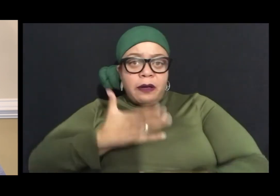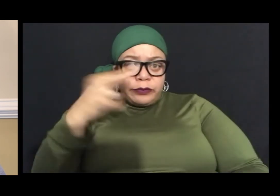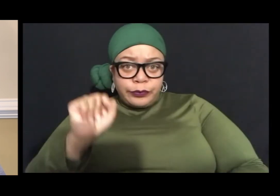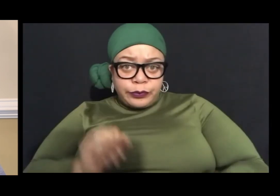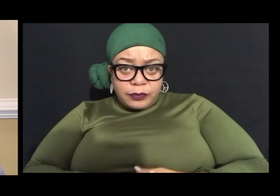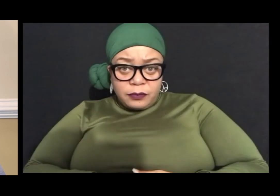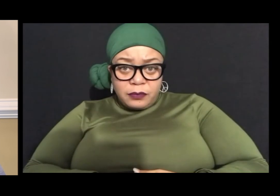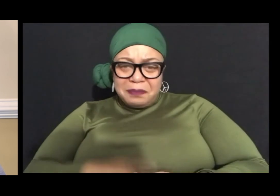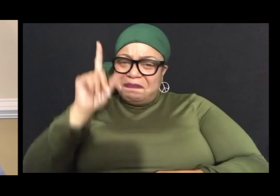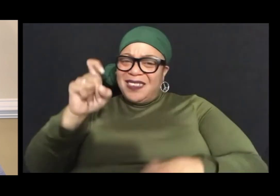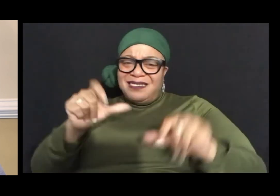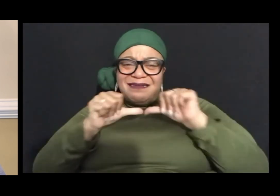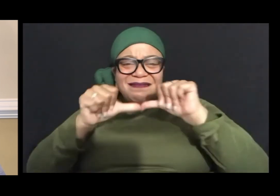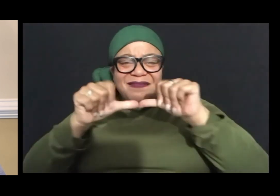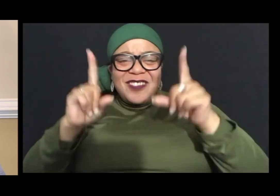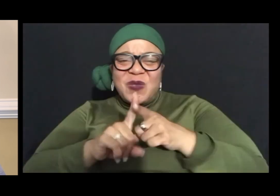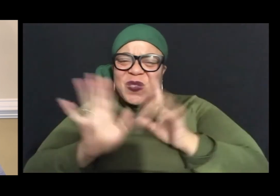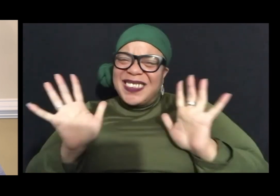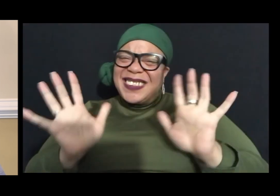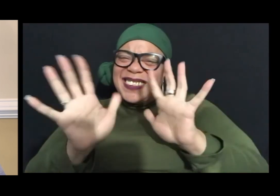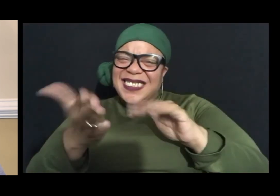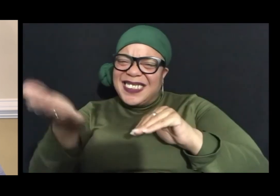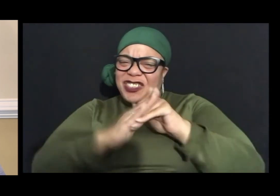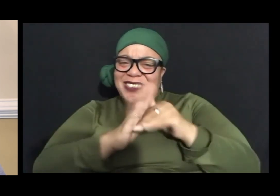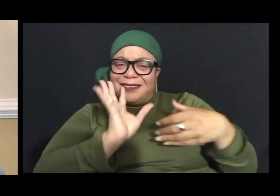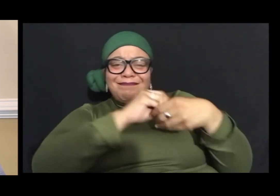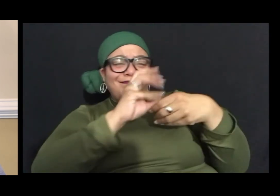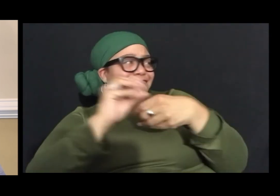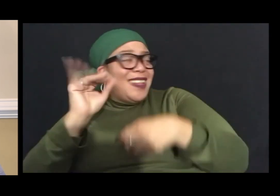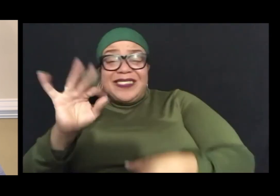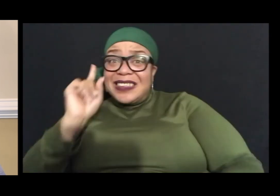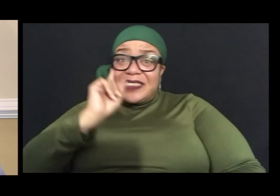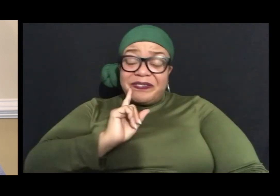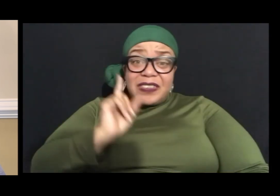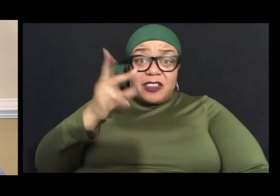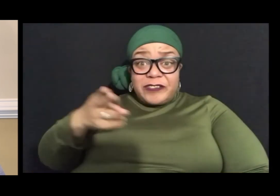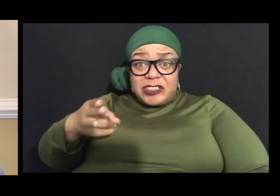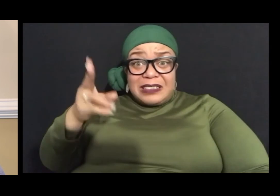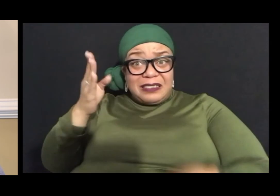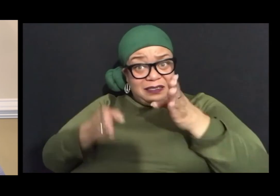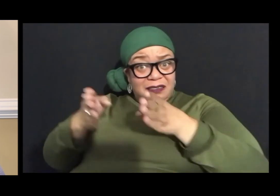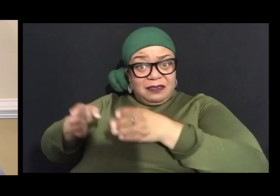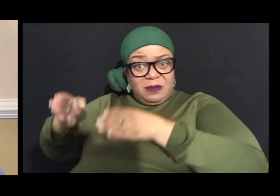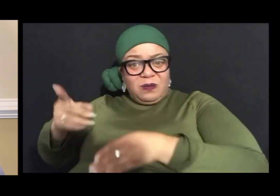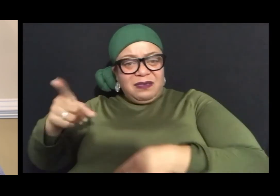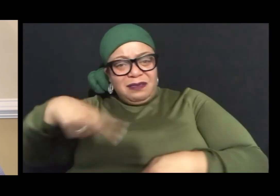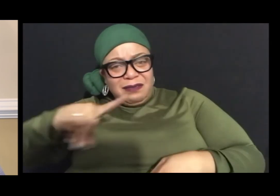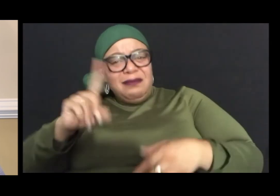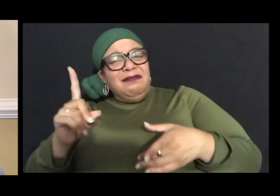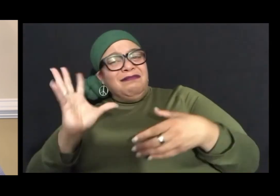be a push to increase the participation of deaf and hard of hearing individuals to be a part of the development